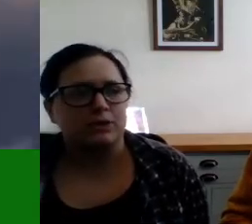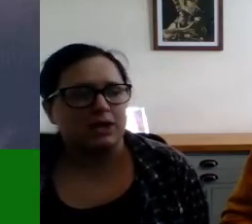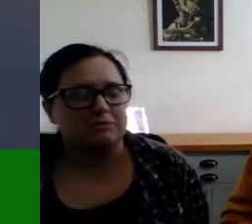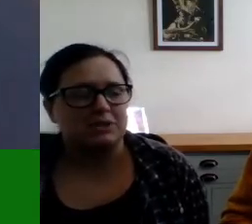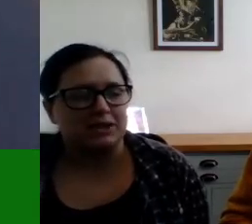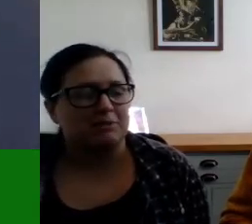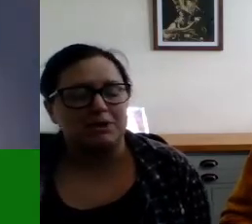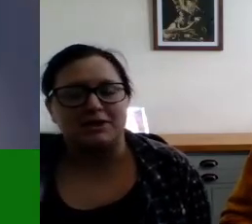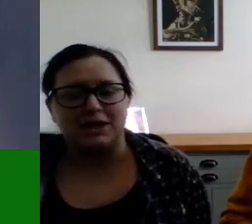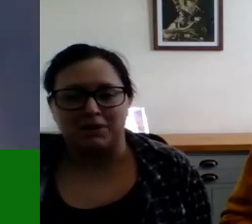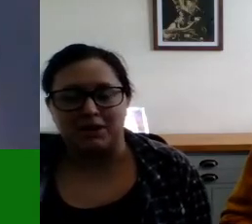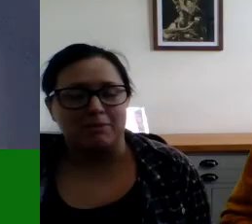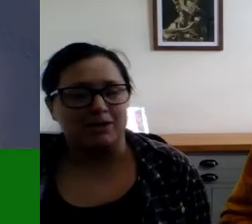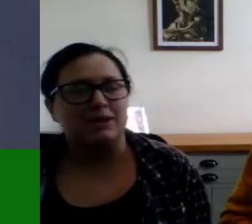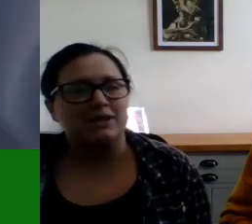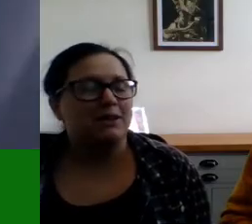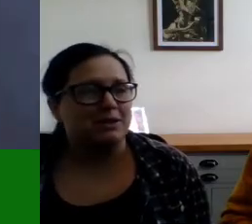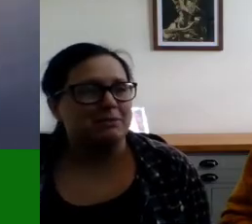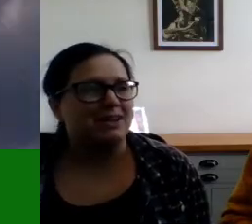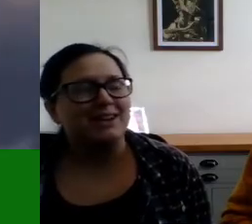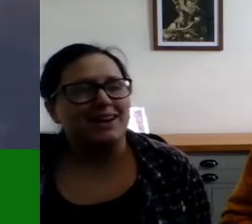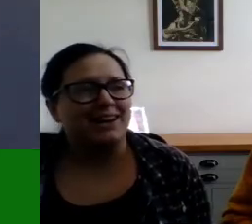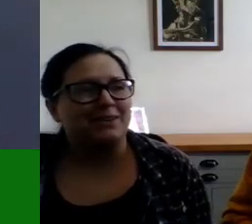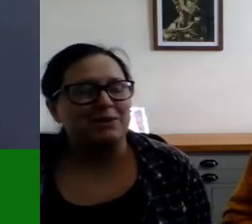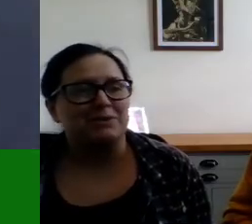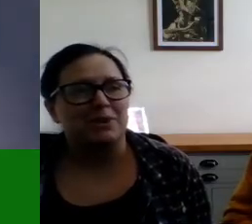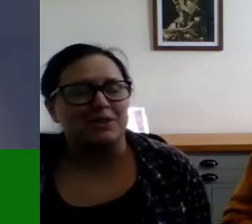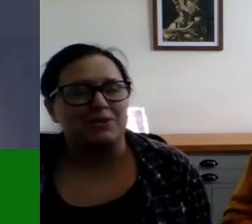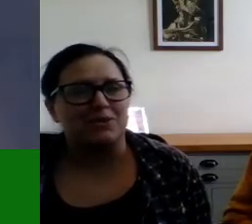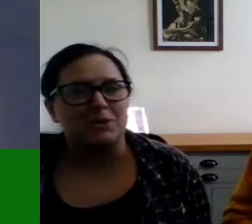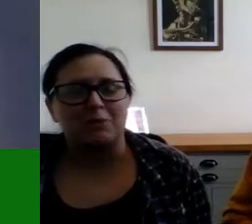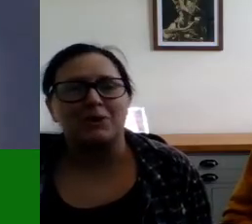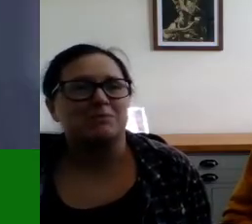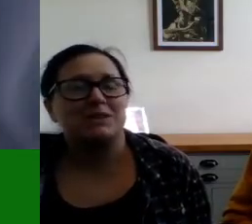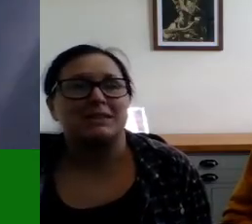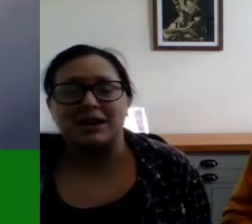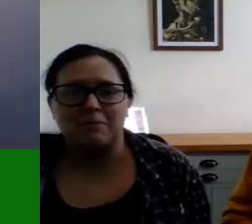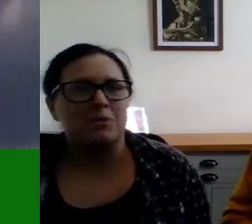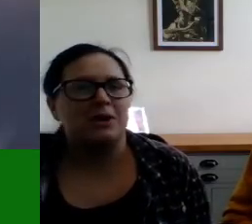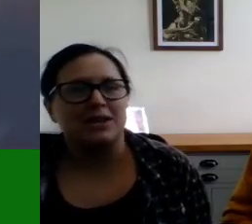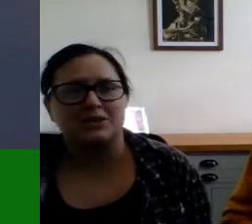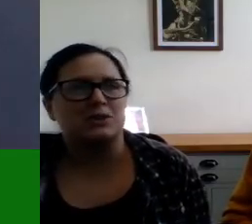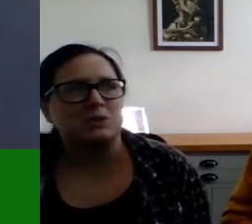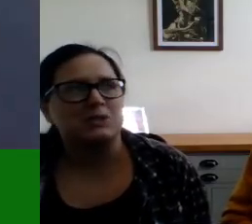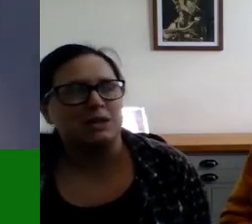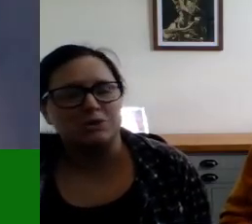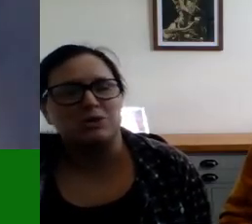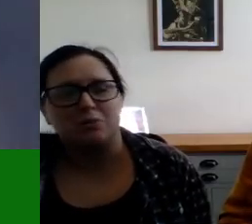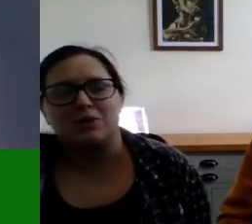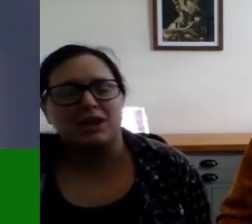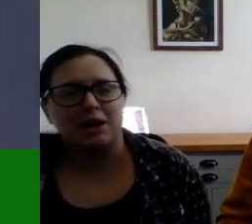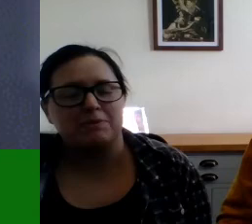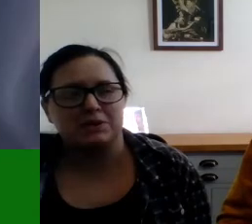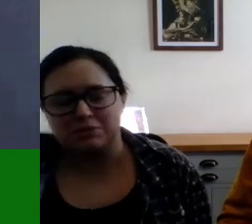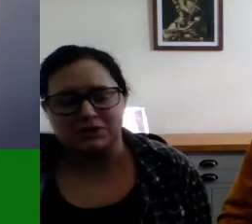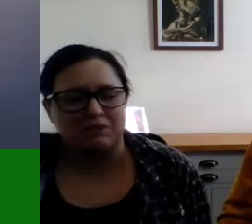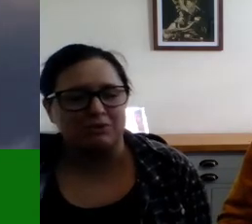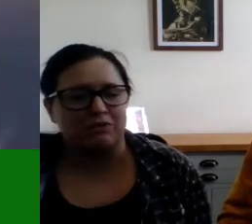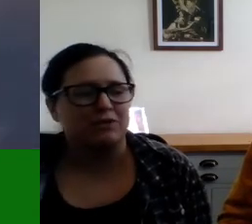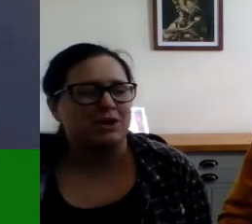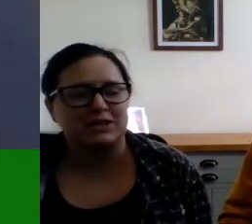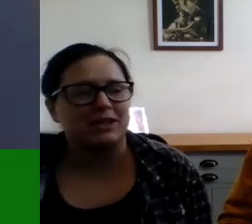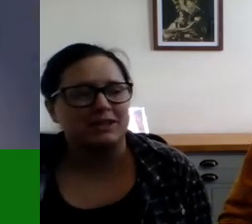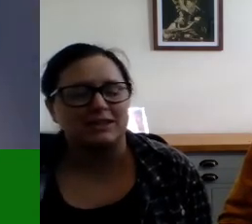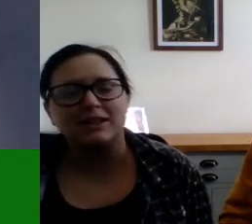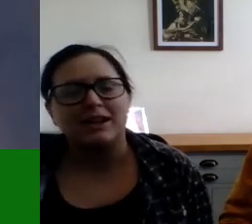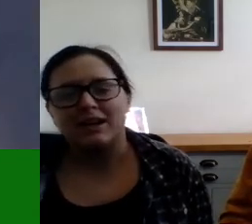of course, I'm just thinking about that time that man yelled at me when I was walking through the door, because basically I'm walking into the same shop that it happened in, with the same